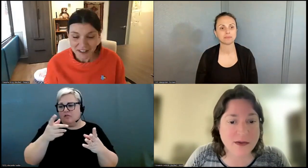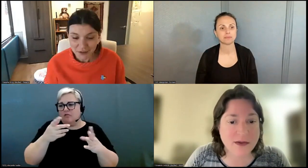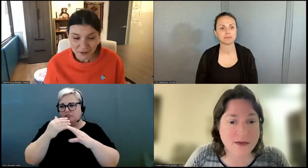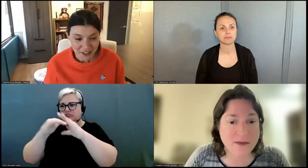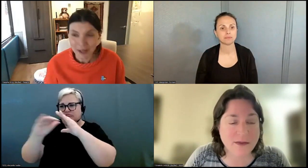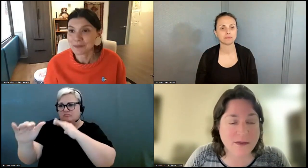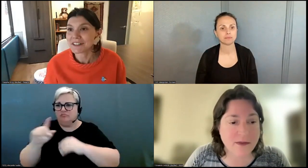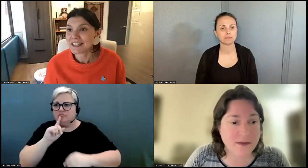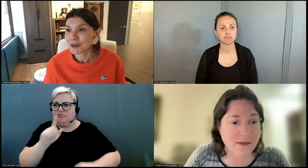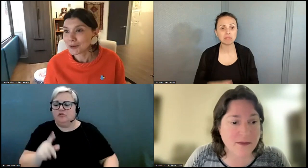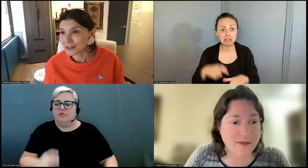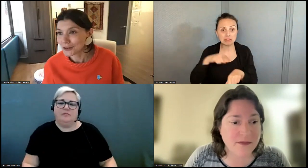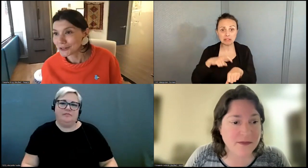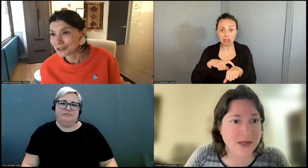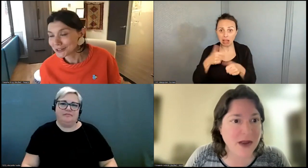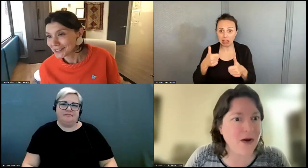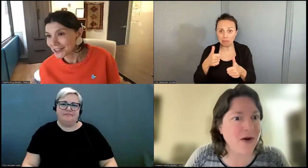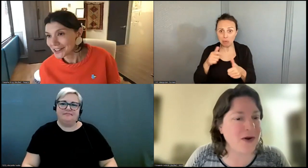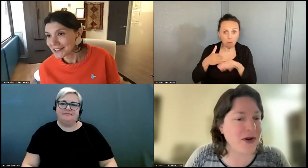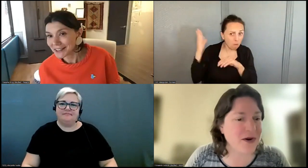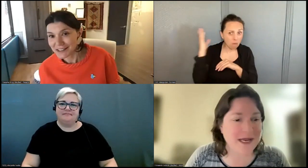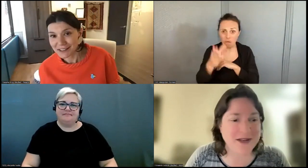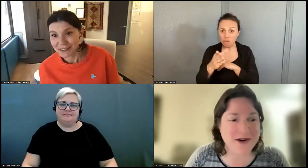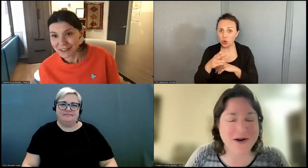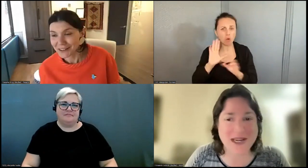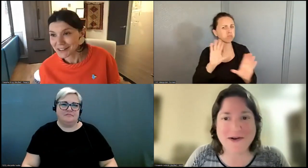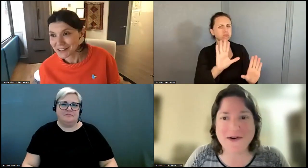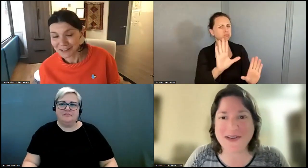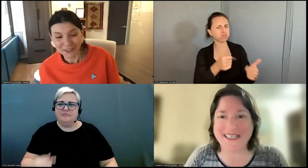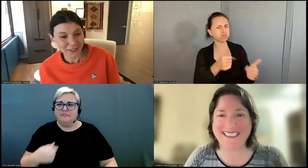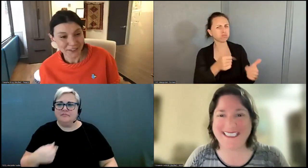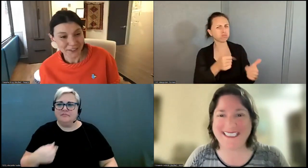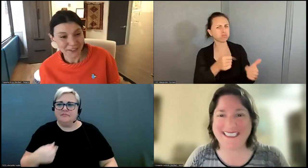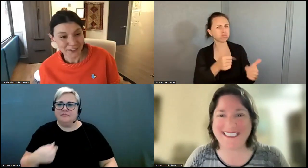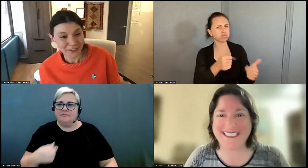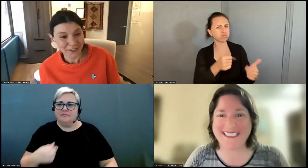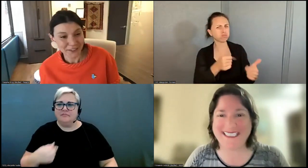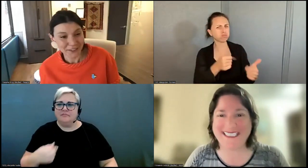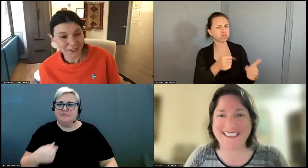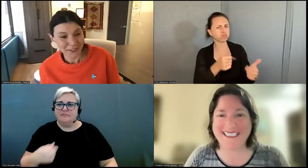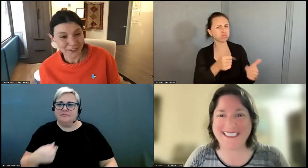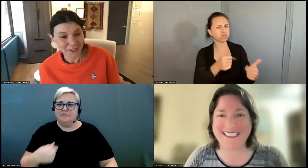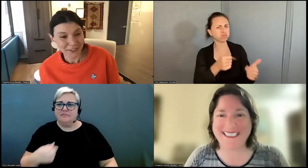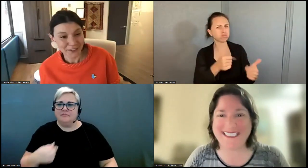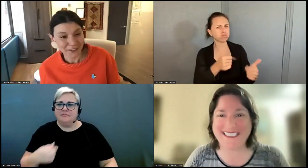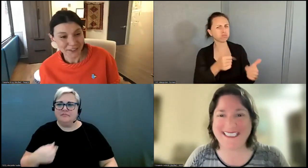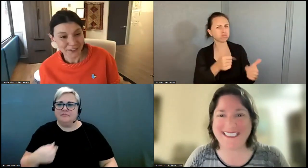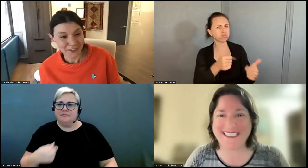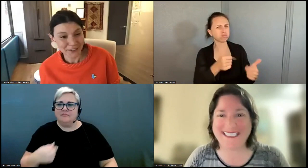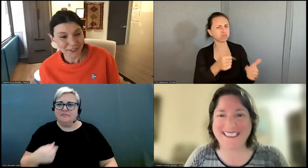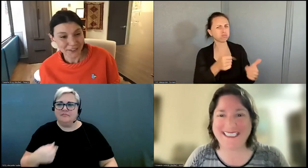So how did I do for time? Terrible? Oh no, you're great. You're great. You're all good.